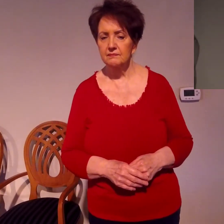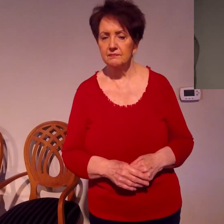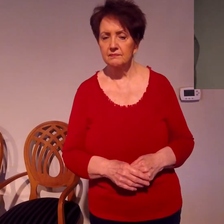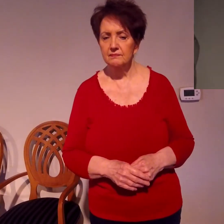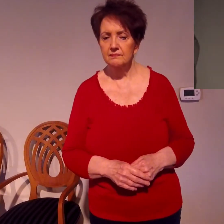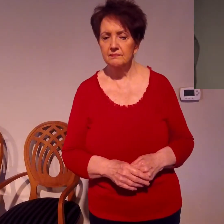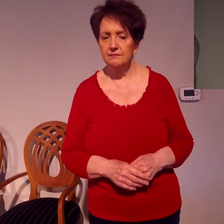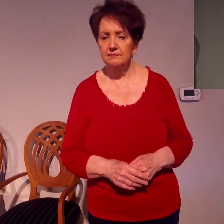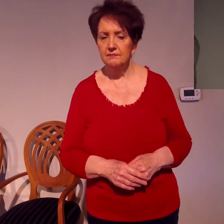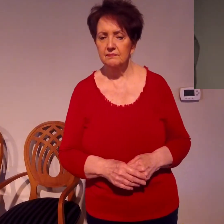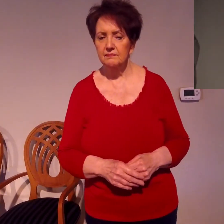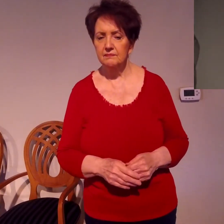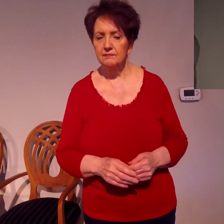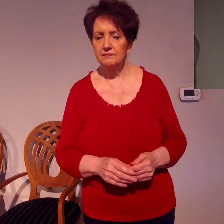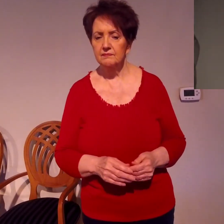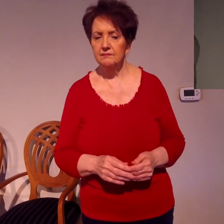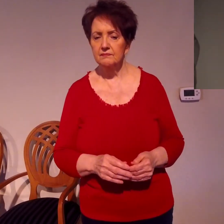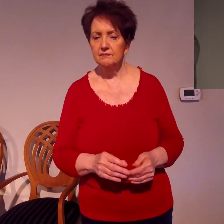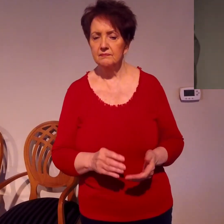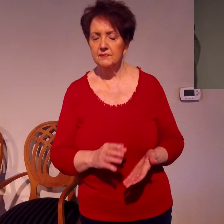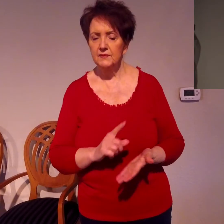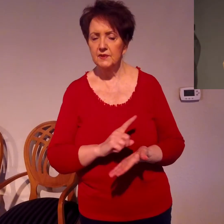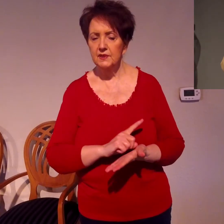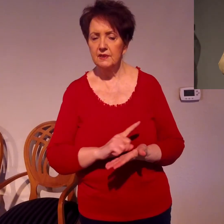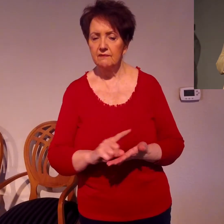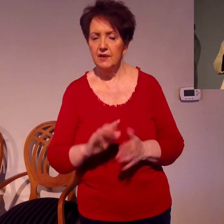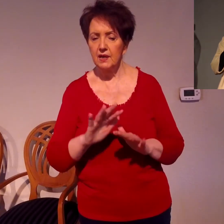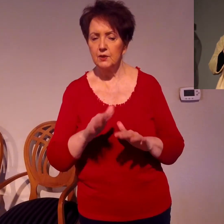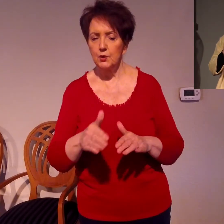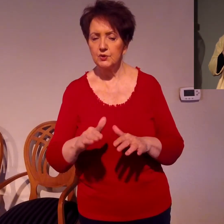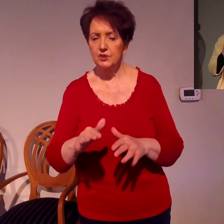divine oceanic substance.